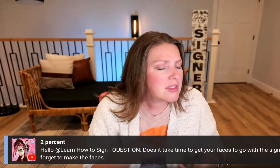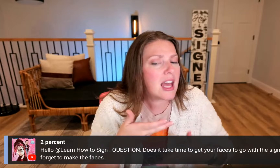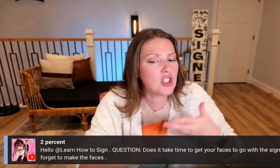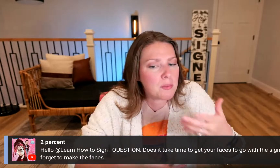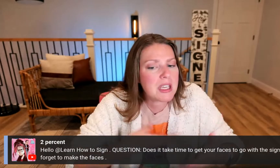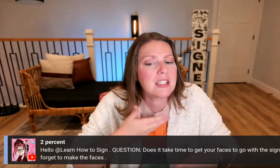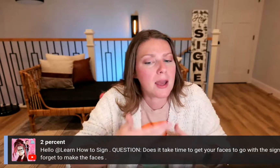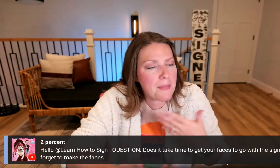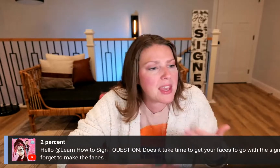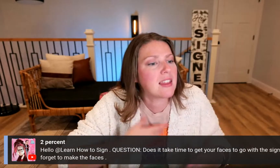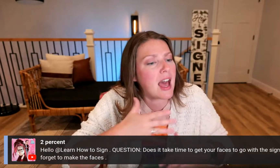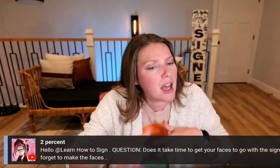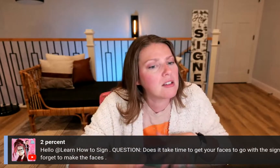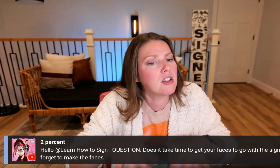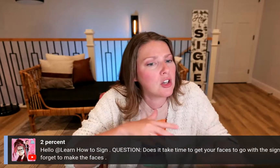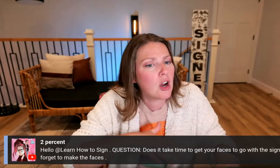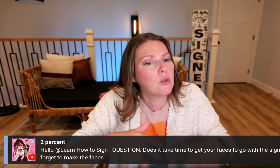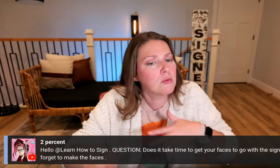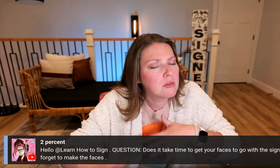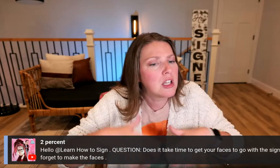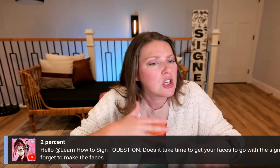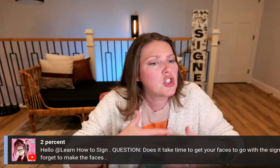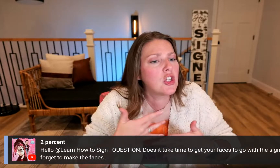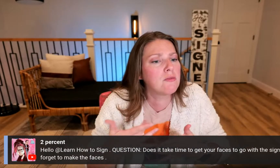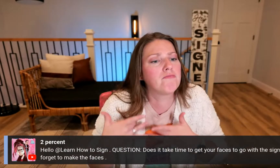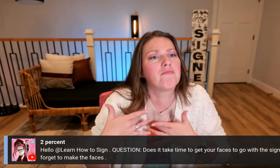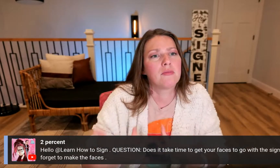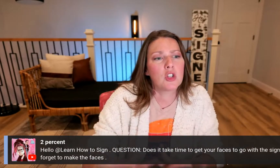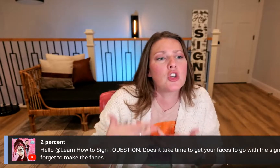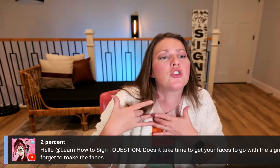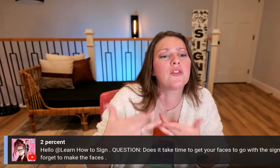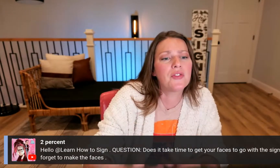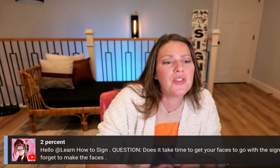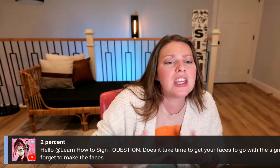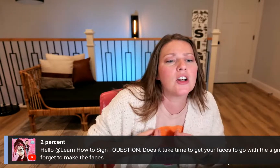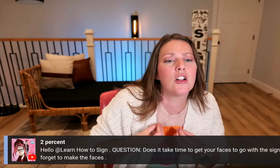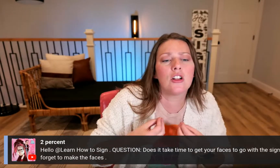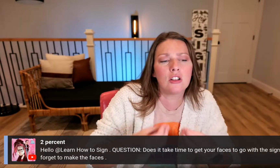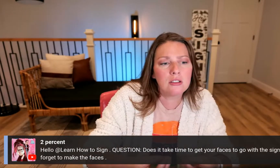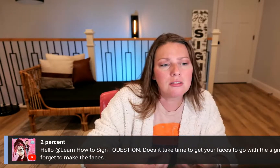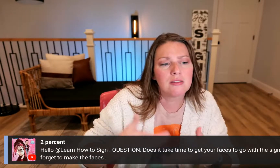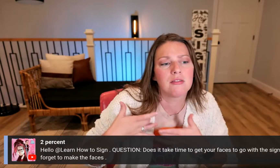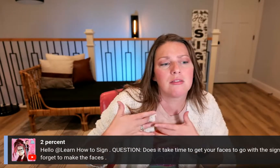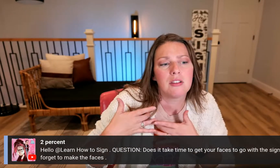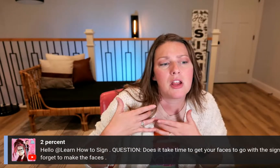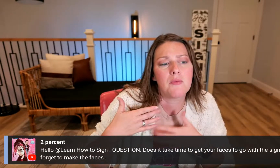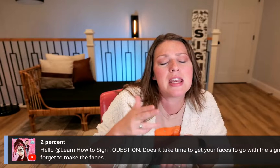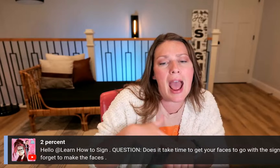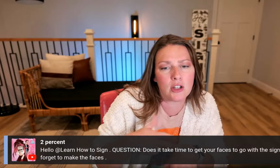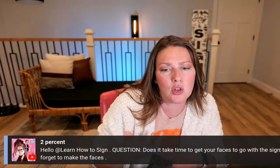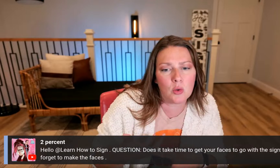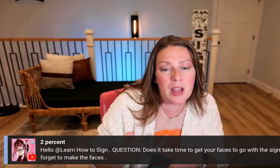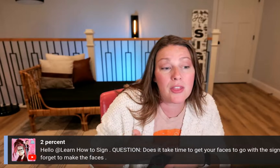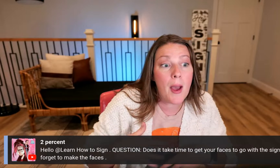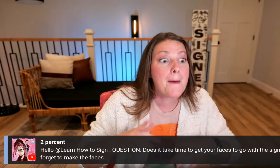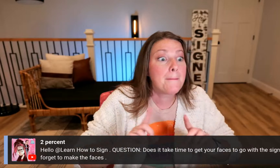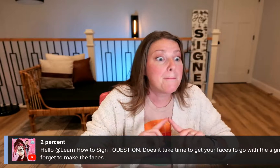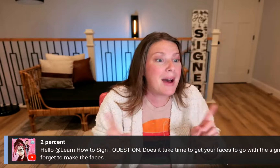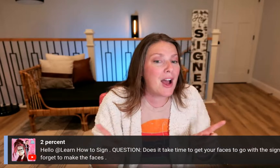that should be something that, you know, you should feel natural with, but